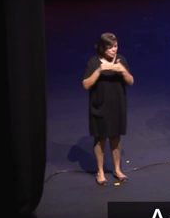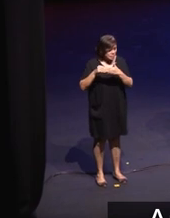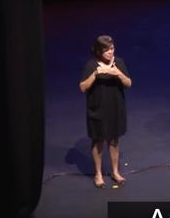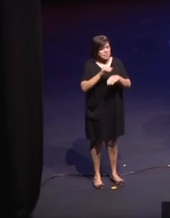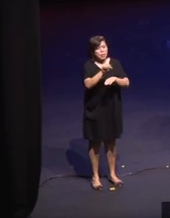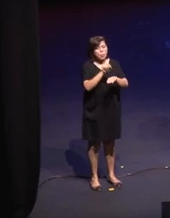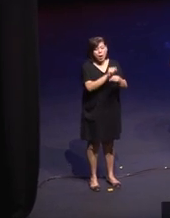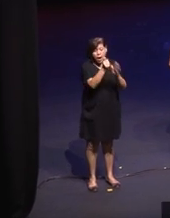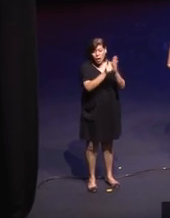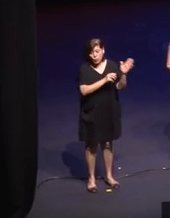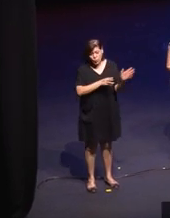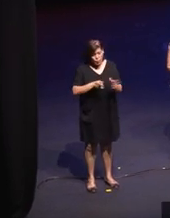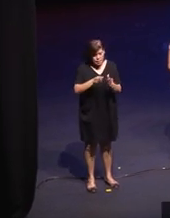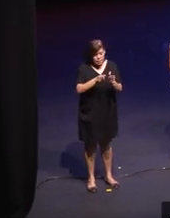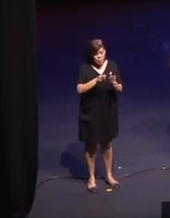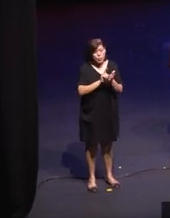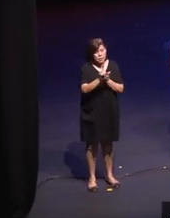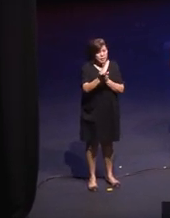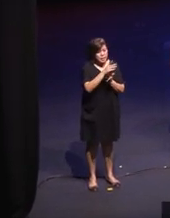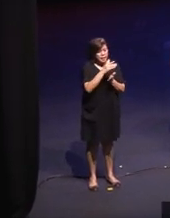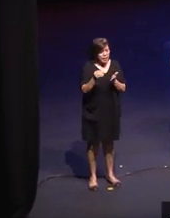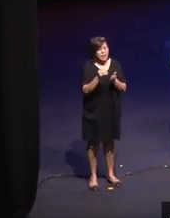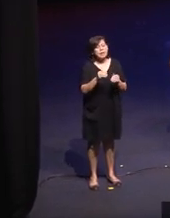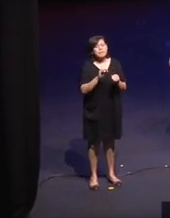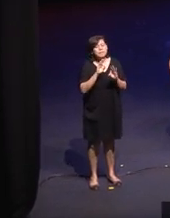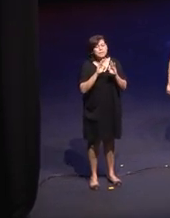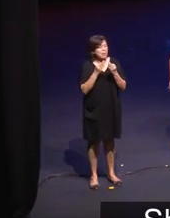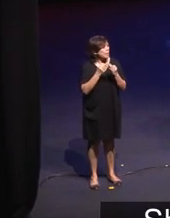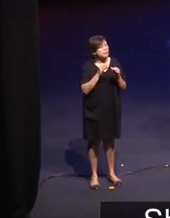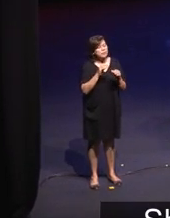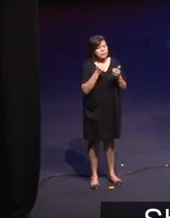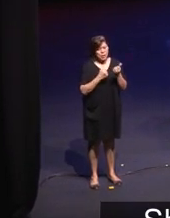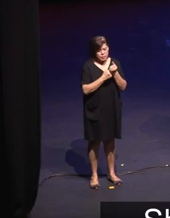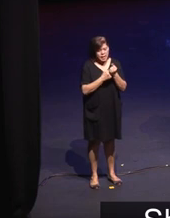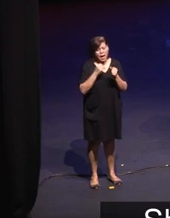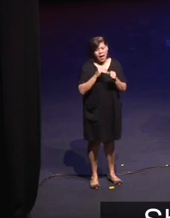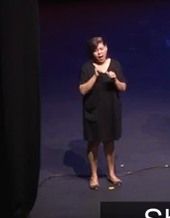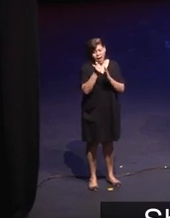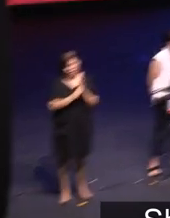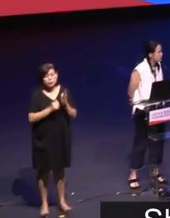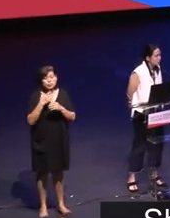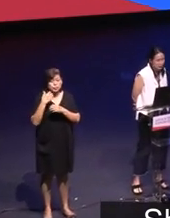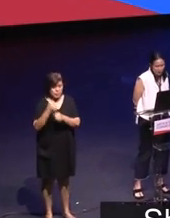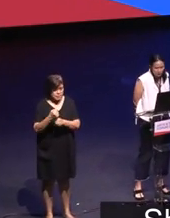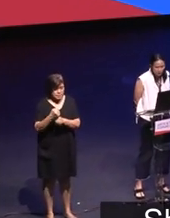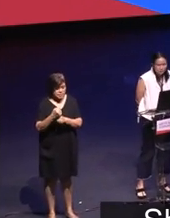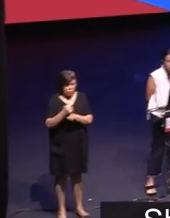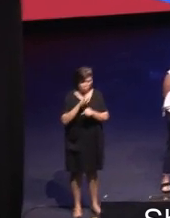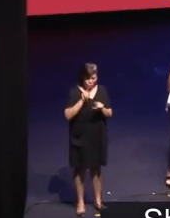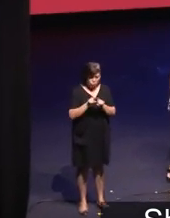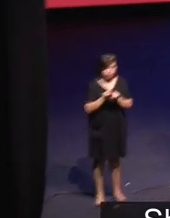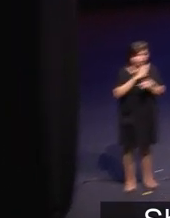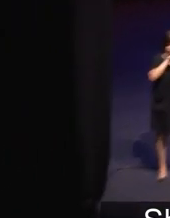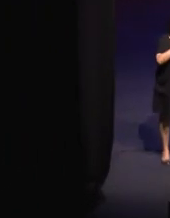Week, the Civic District Precinct Planning, and the Public Art Trust. She was also involved in initiating key funding and